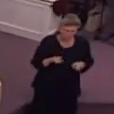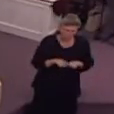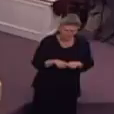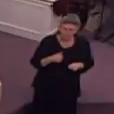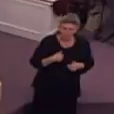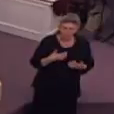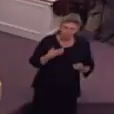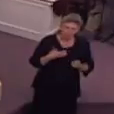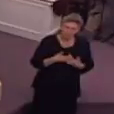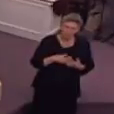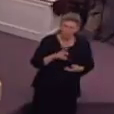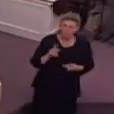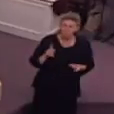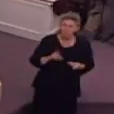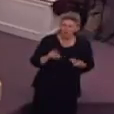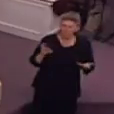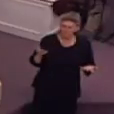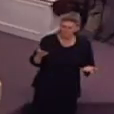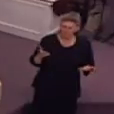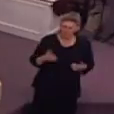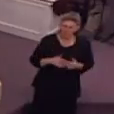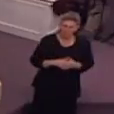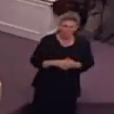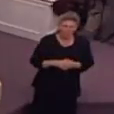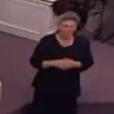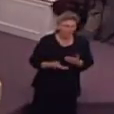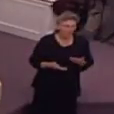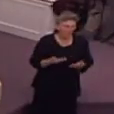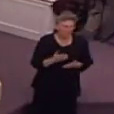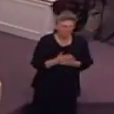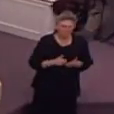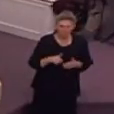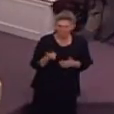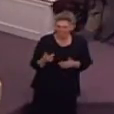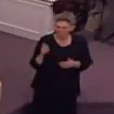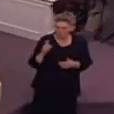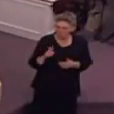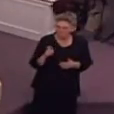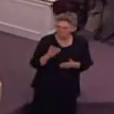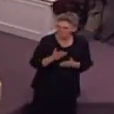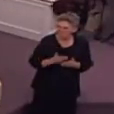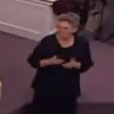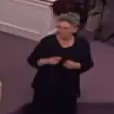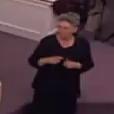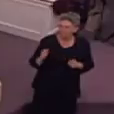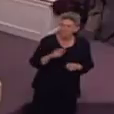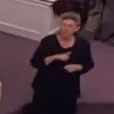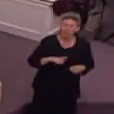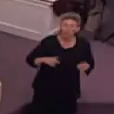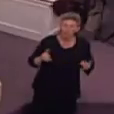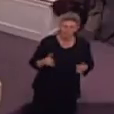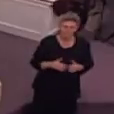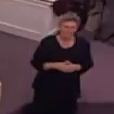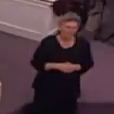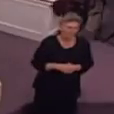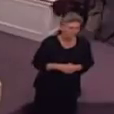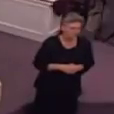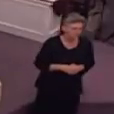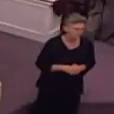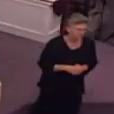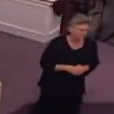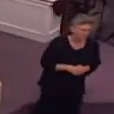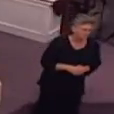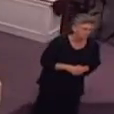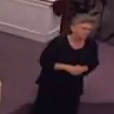you fit in just perfectly today. Maybe there's something else. You just need something from the Lord today. Come